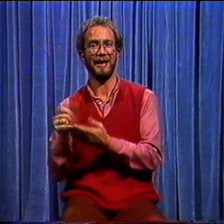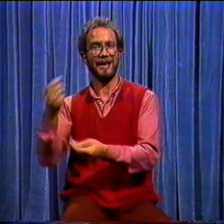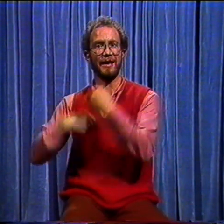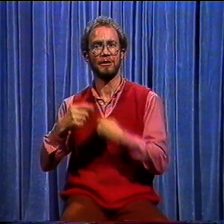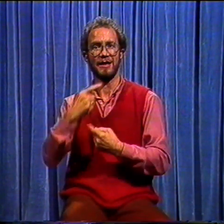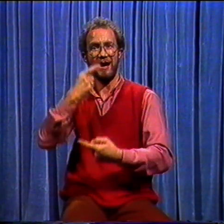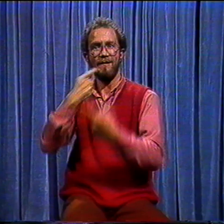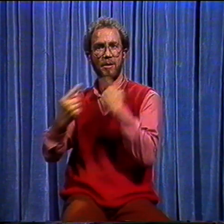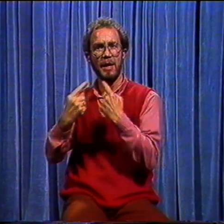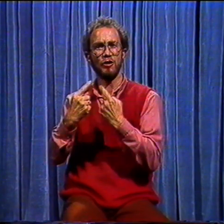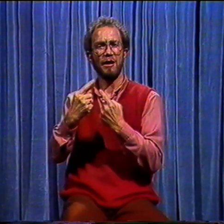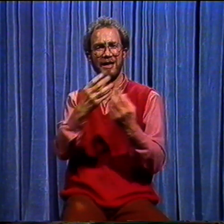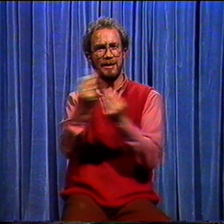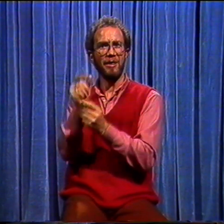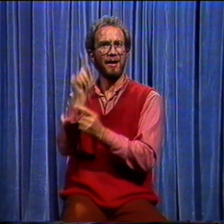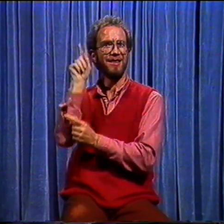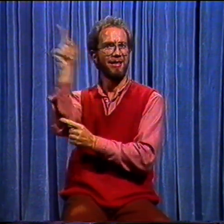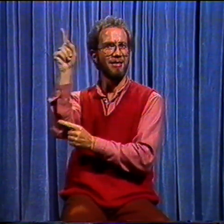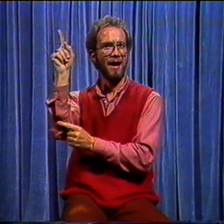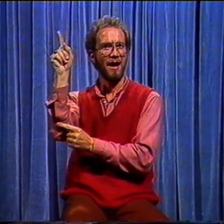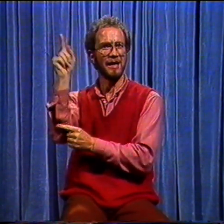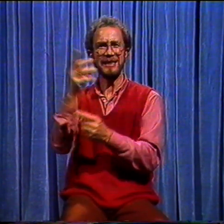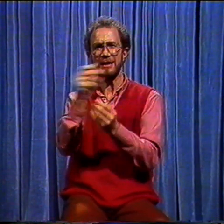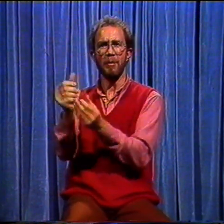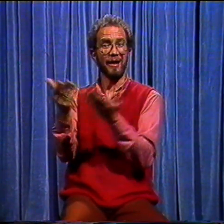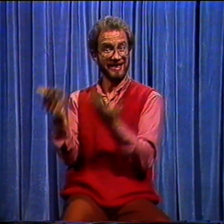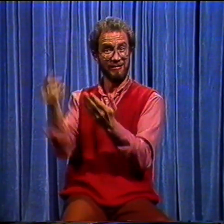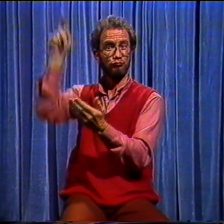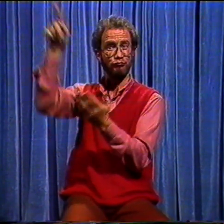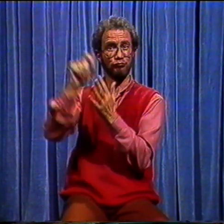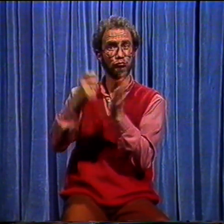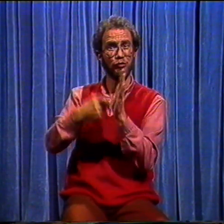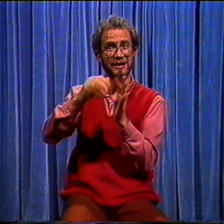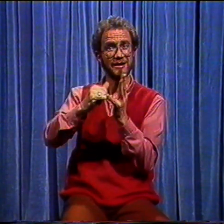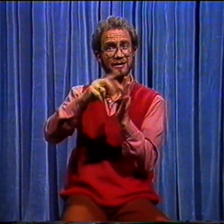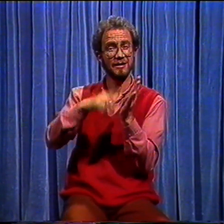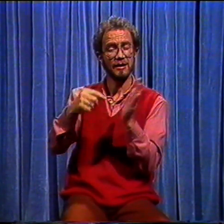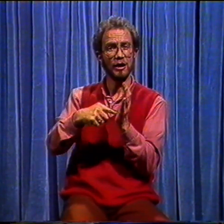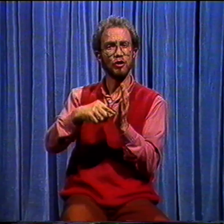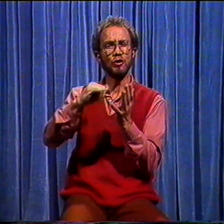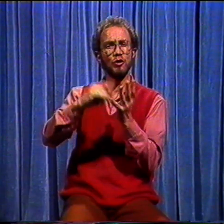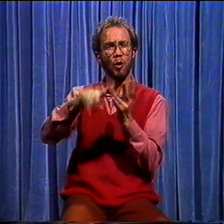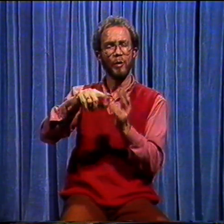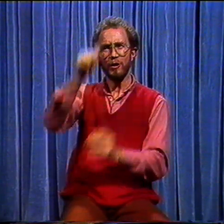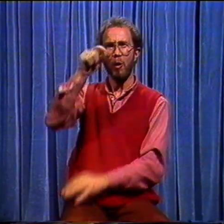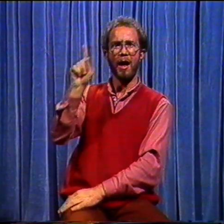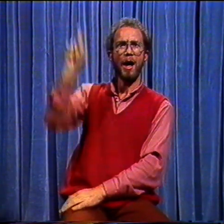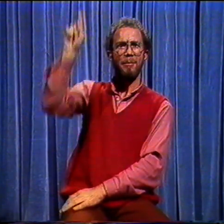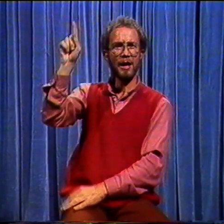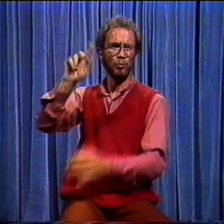And this shh gives us the information that something is there, that something is present, so that we know up